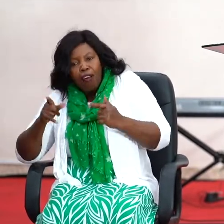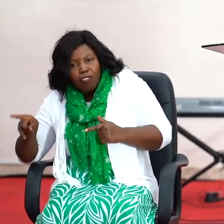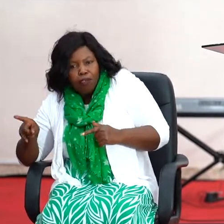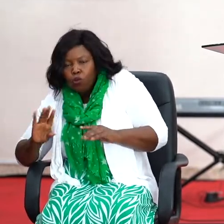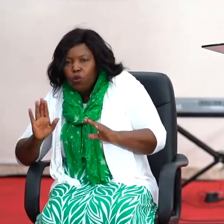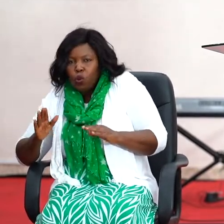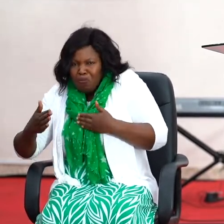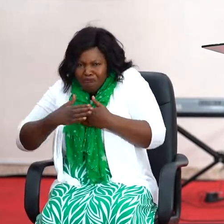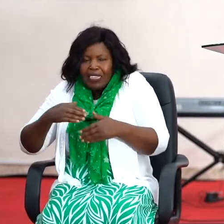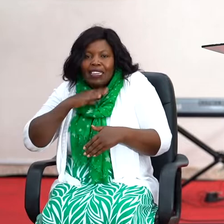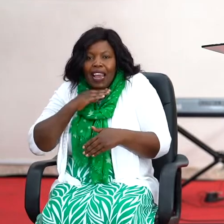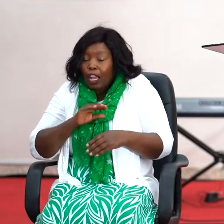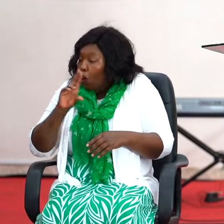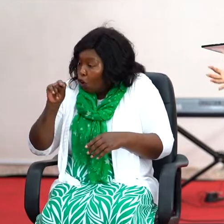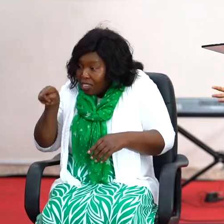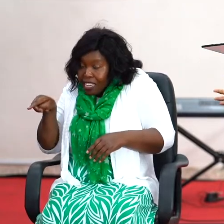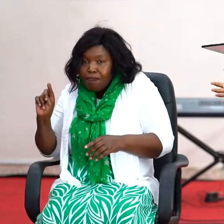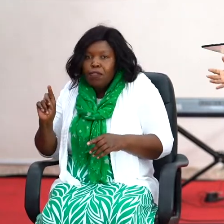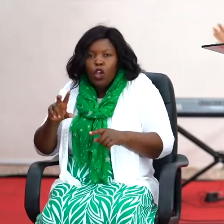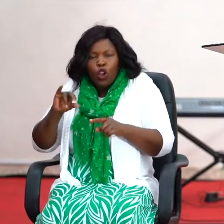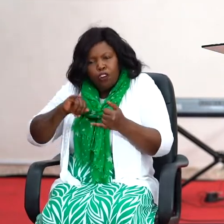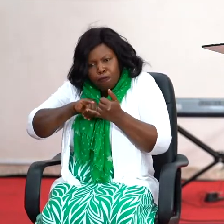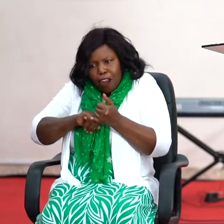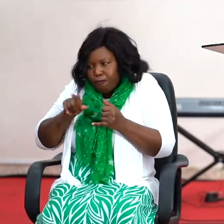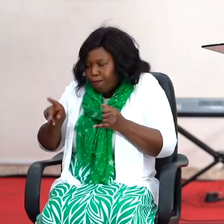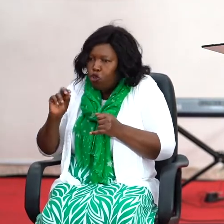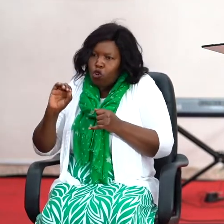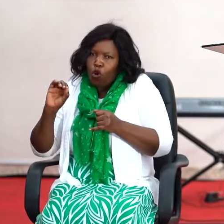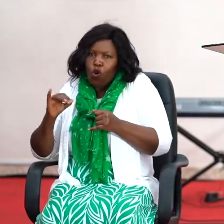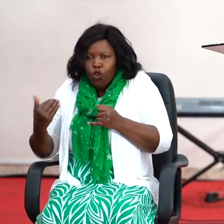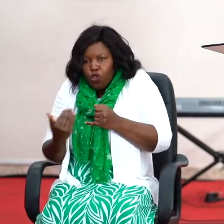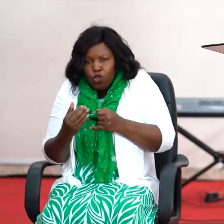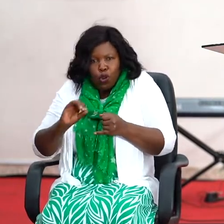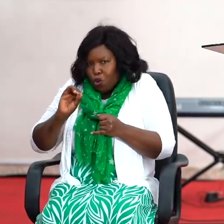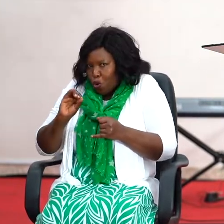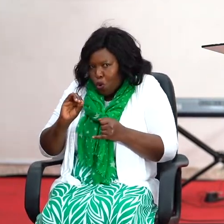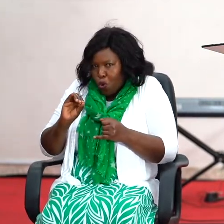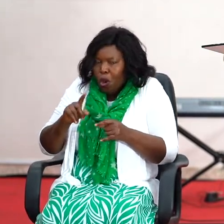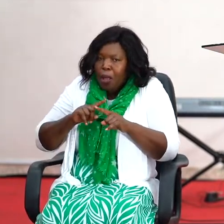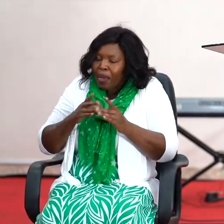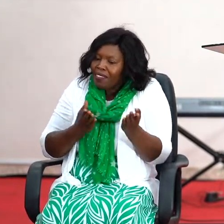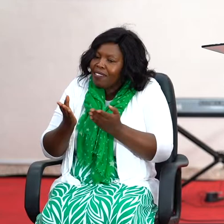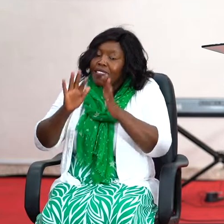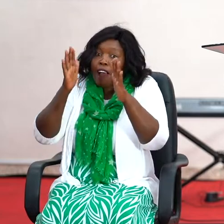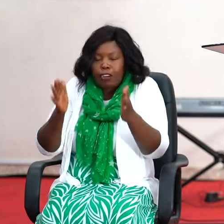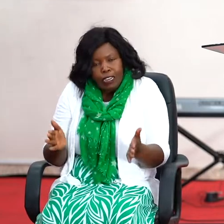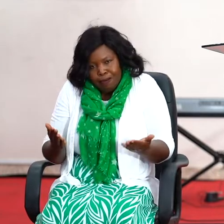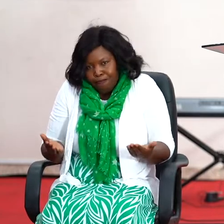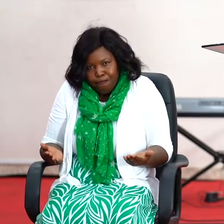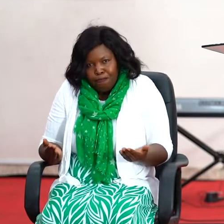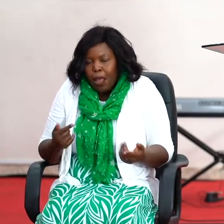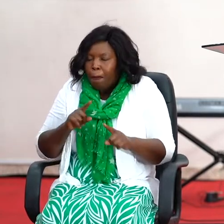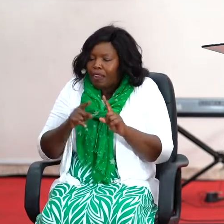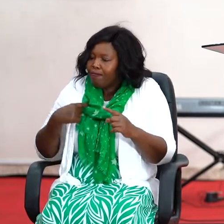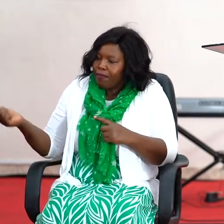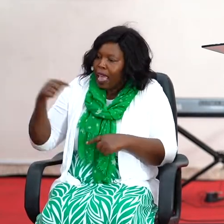almost dying. It was not his wife. It was not his child. but it was his servant. And he came